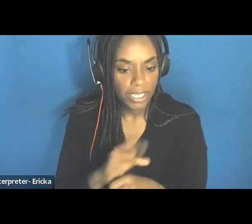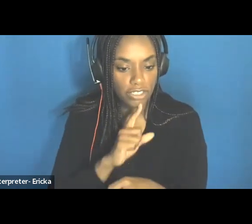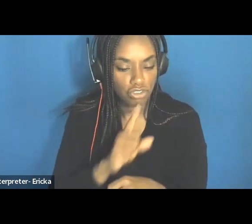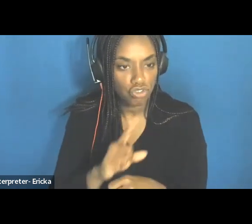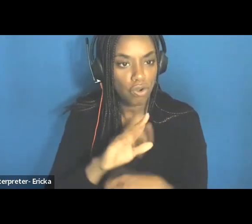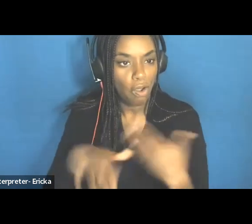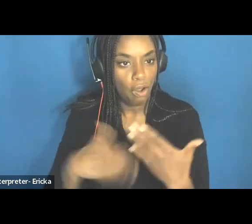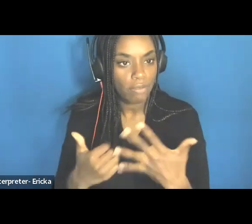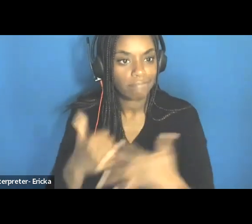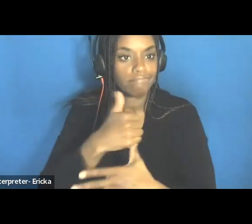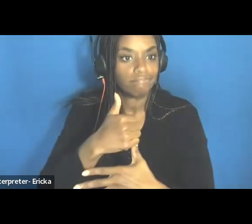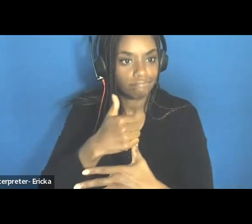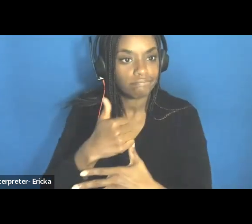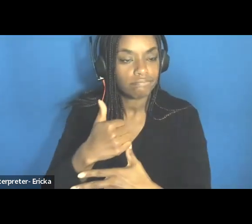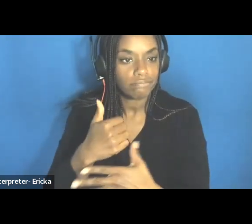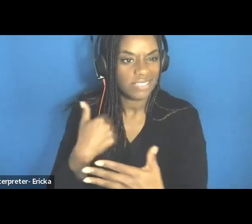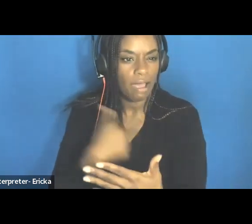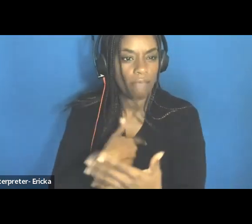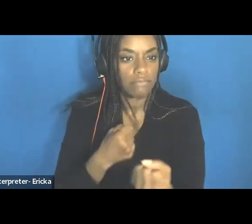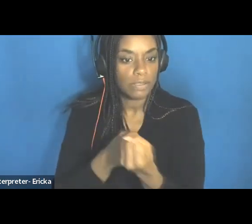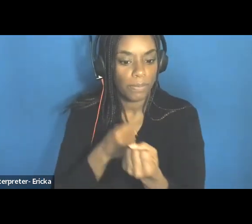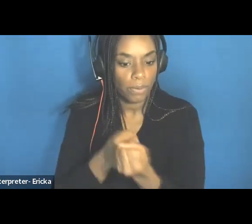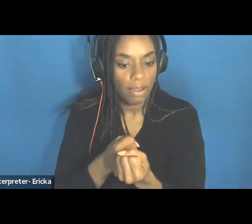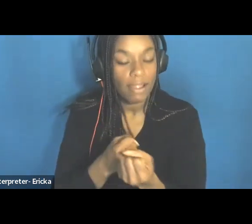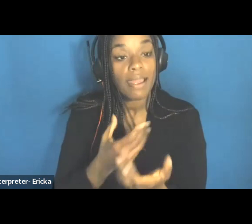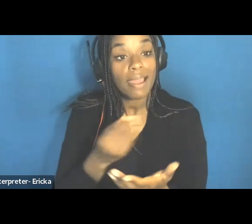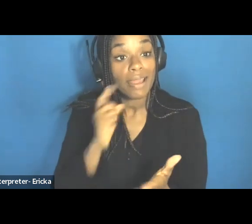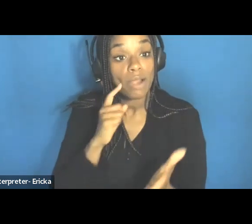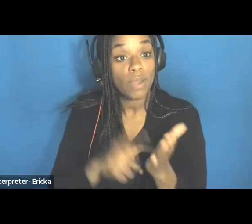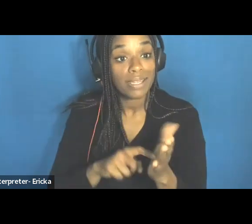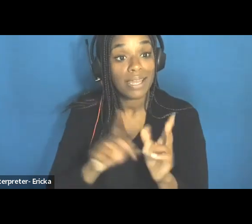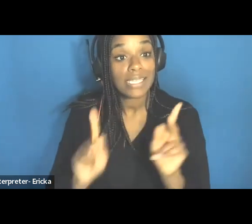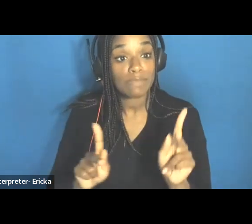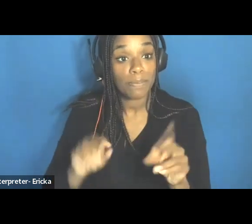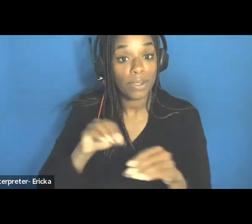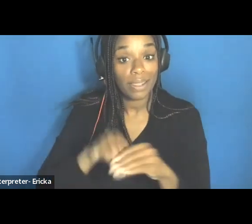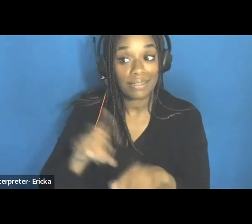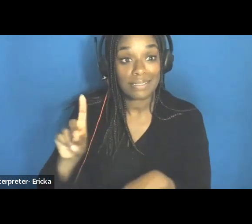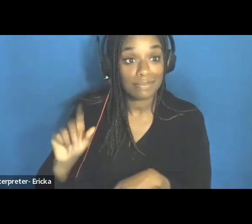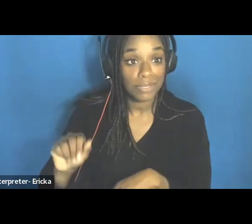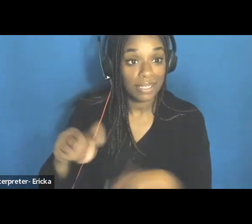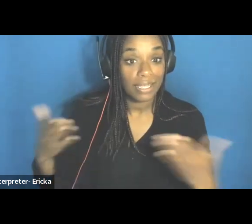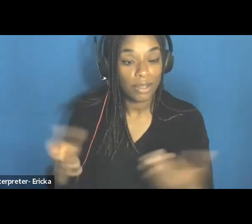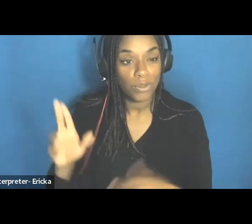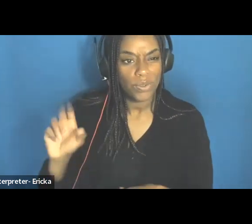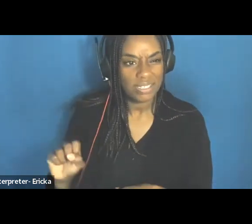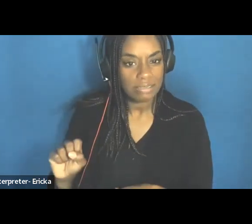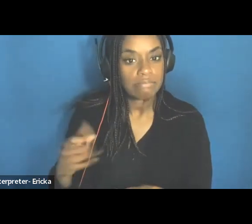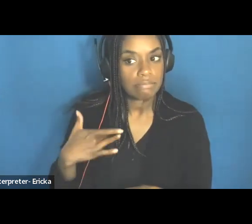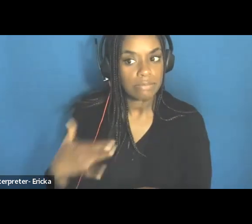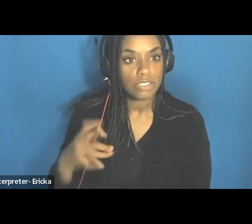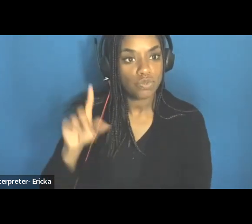And recognizing people with disabilities in the United States are, about 1 in 4